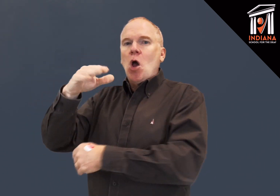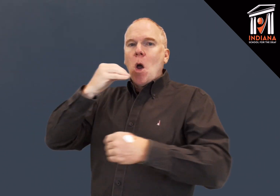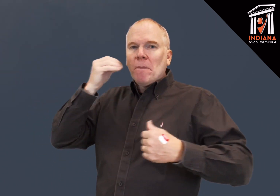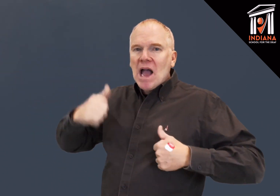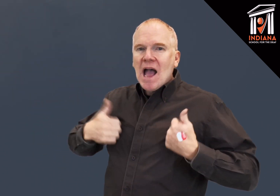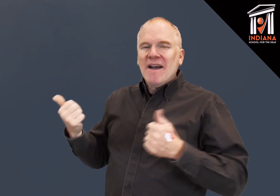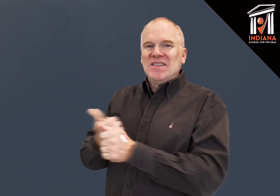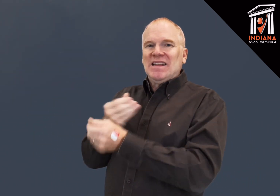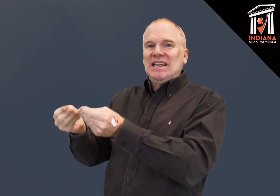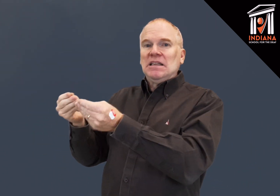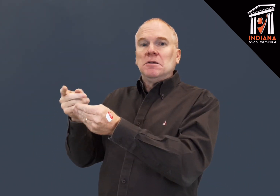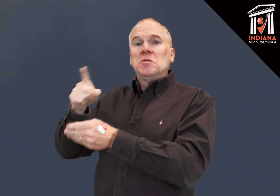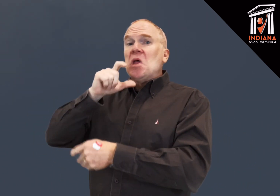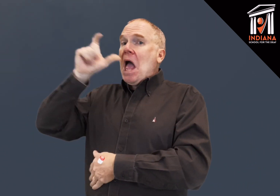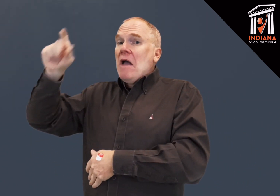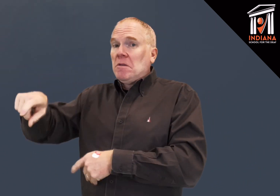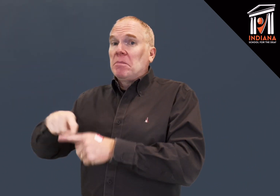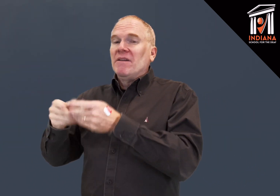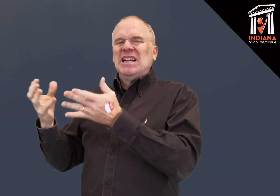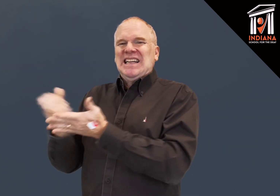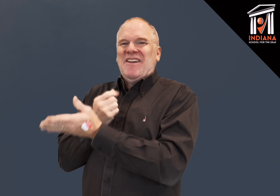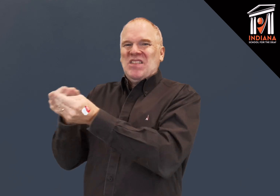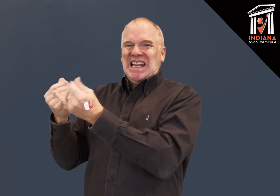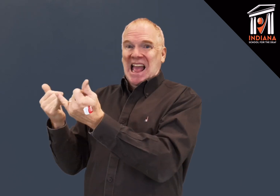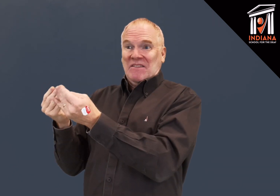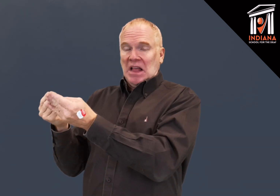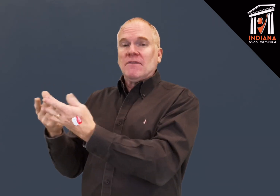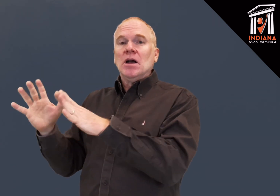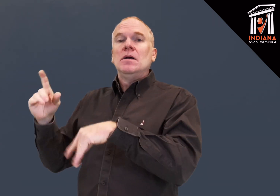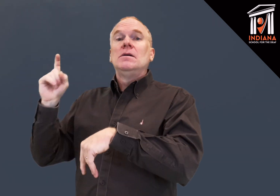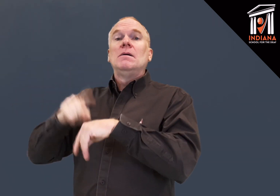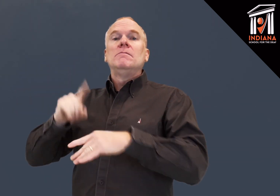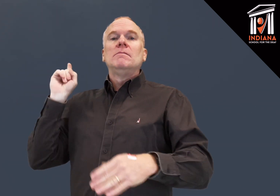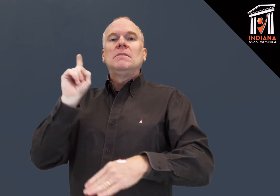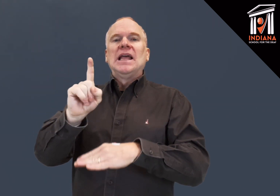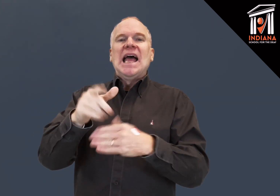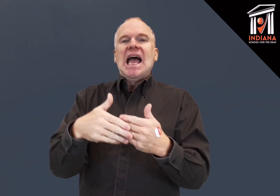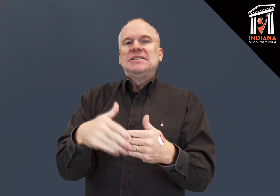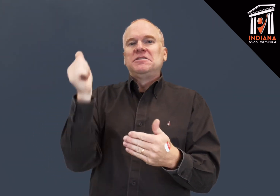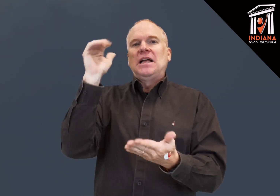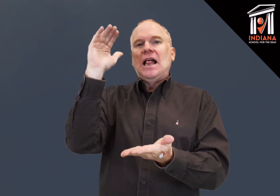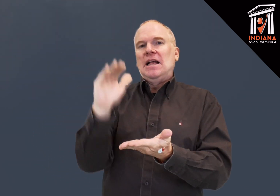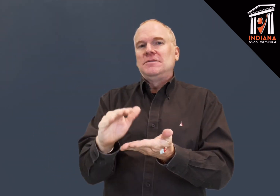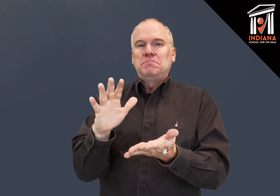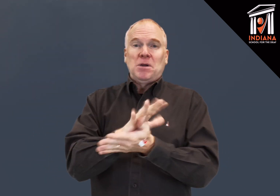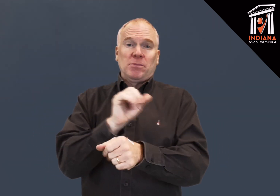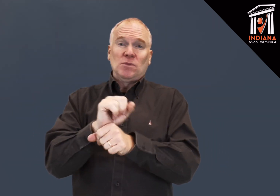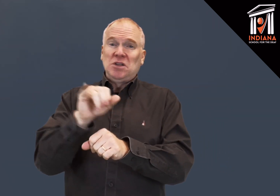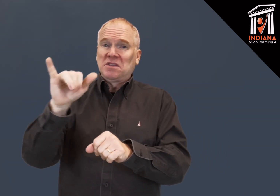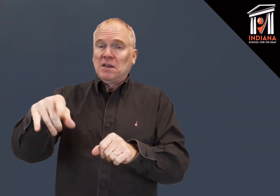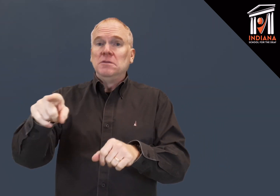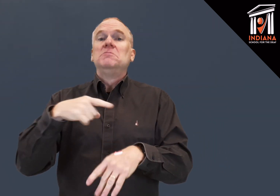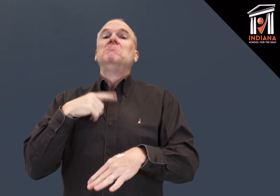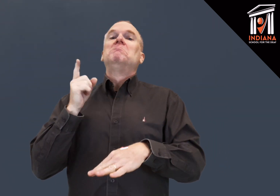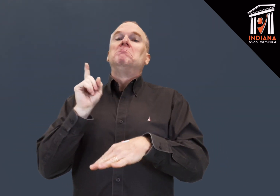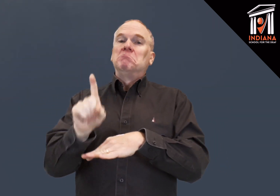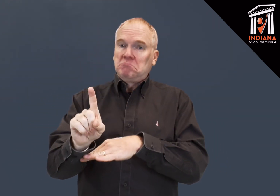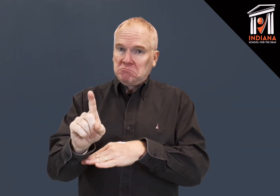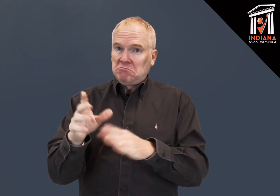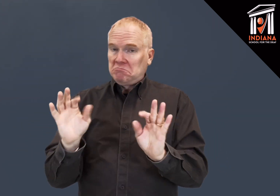I do want to explain to you, when you get the opportunity to do online registration, you should take advantage of that because that